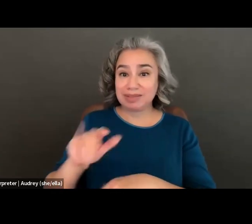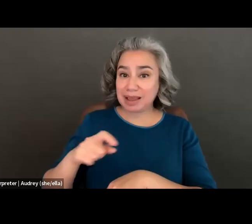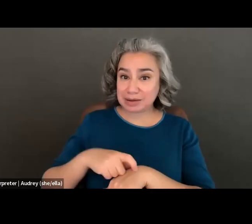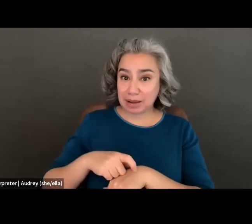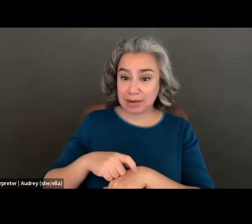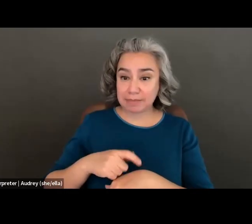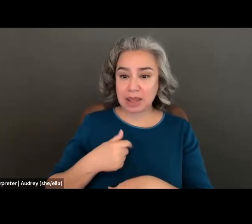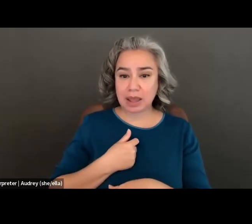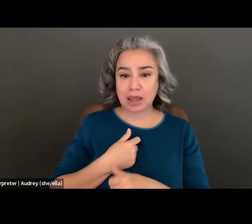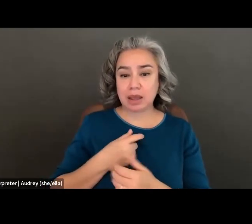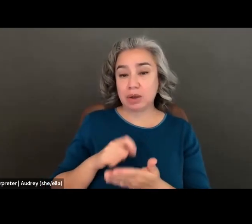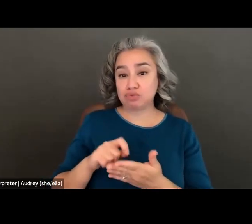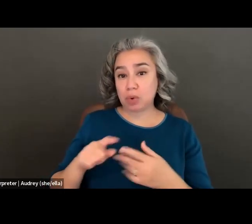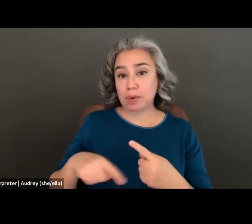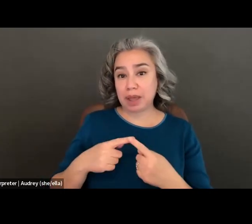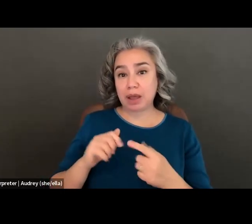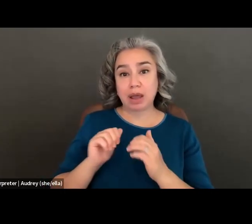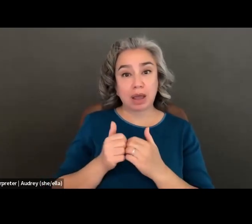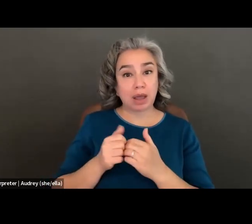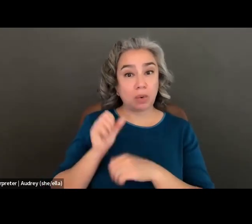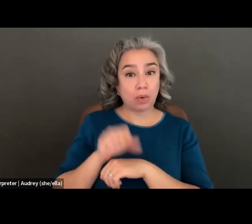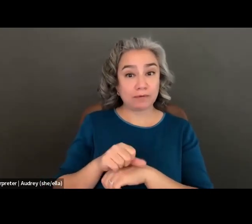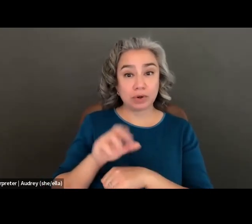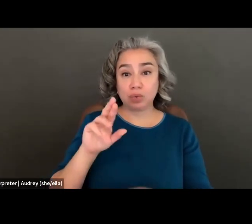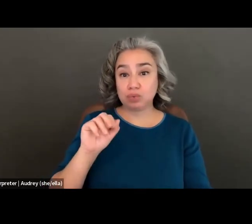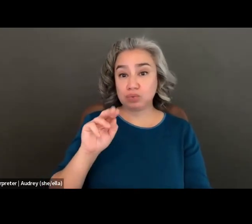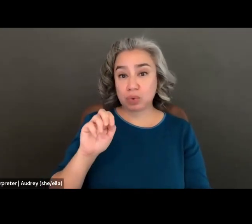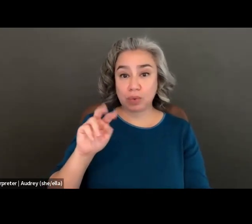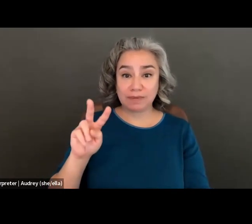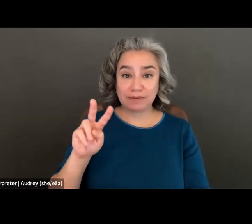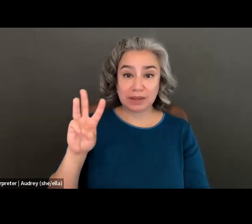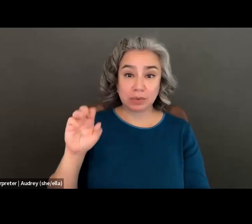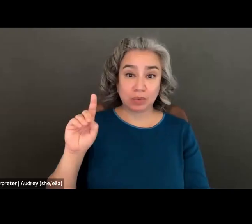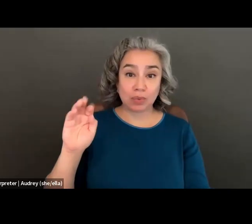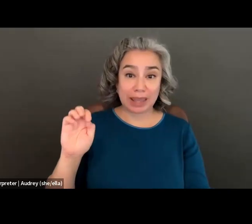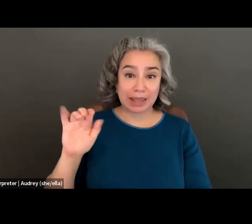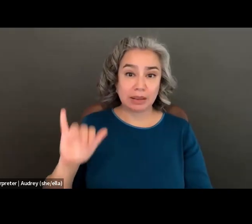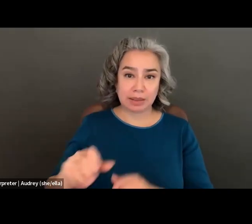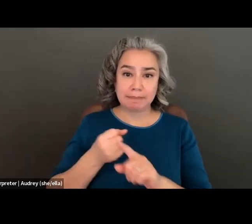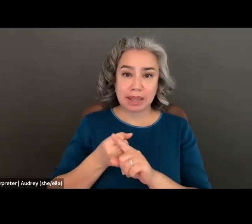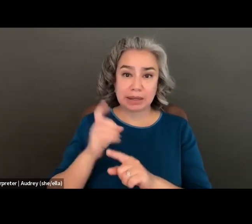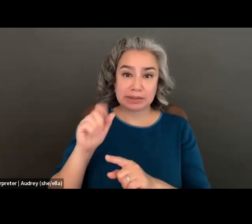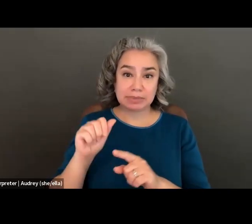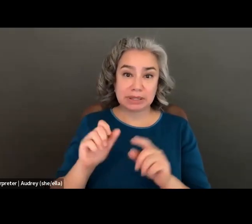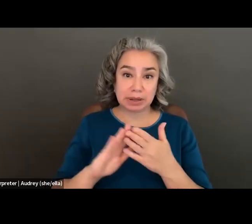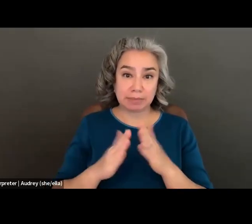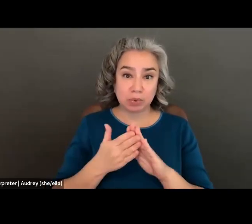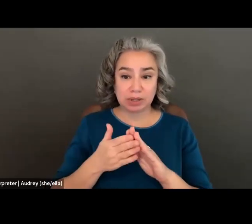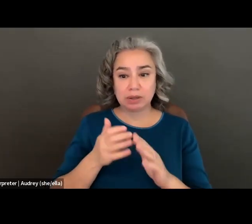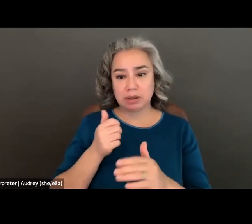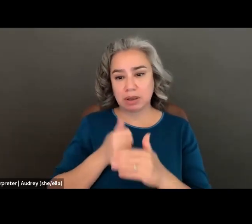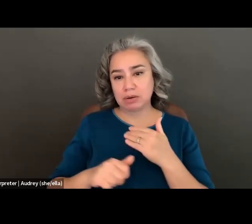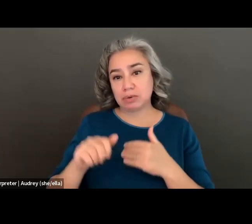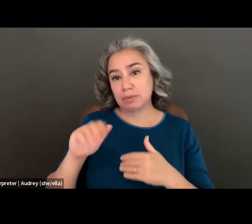about how the overturning of Roe versus Wade impacts the disability community on their blog